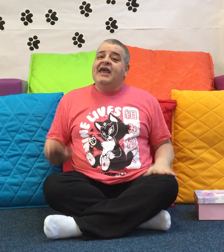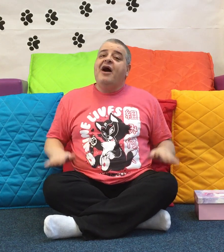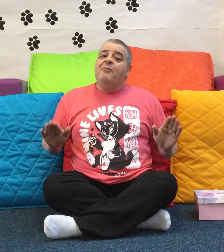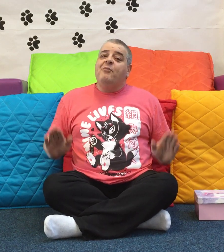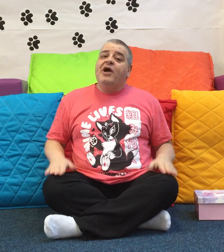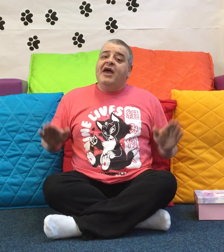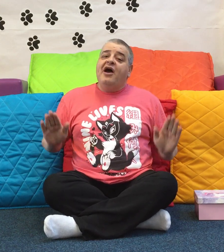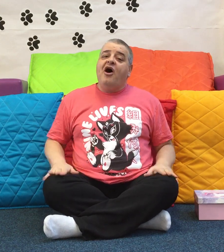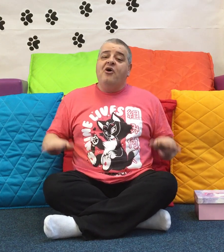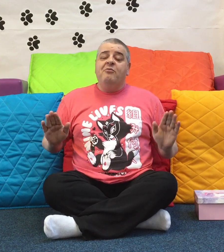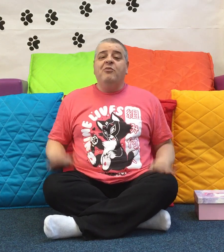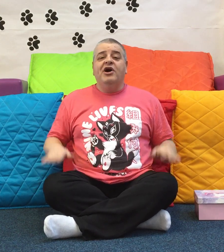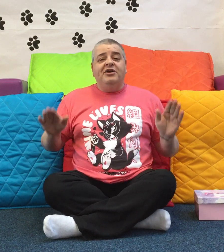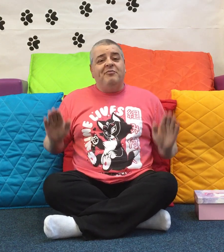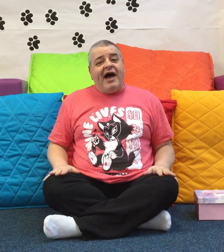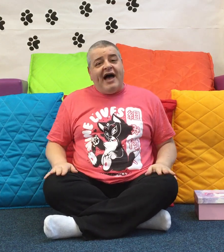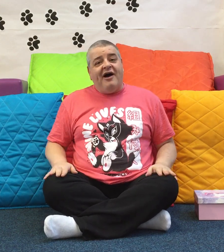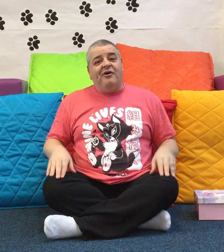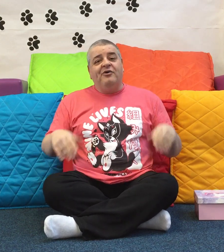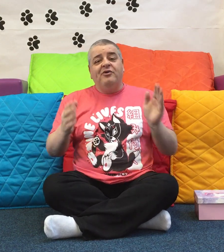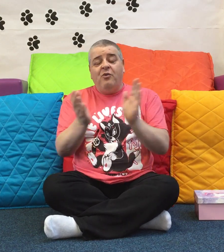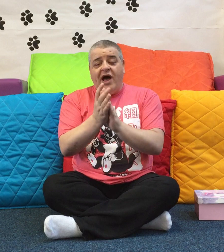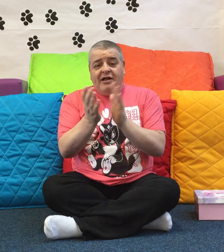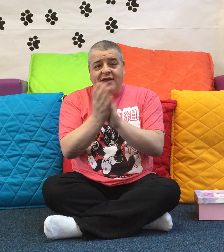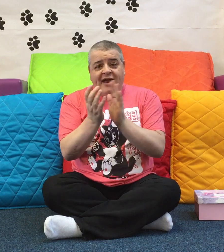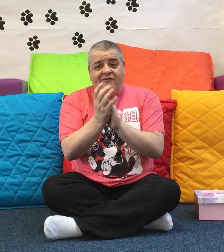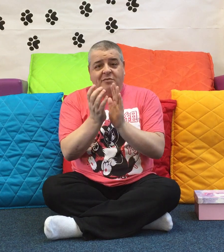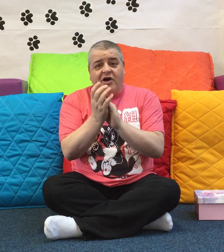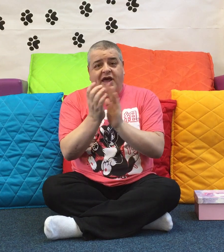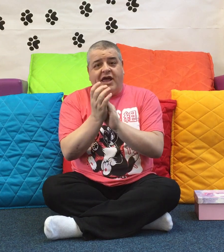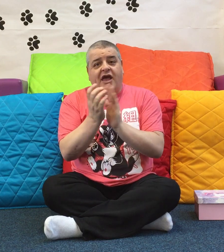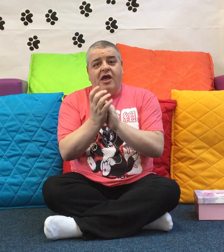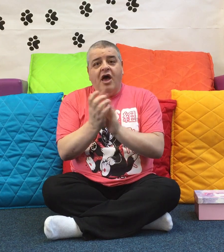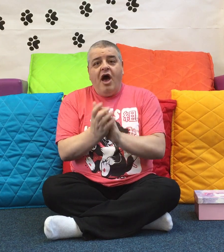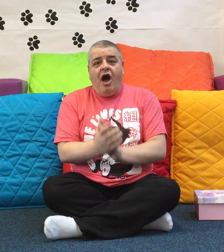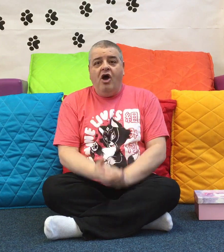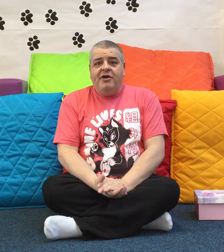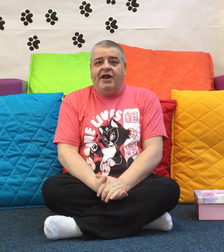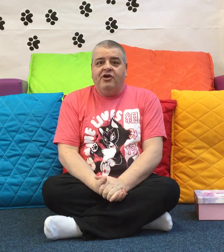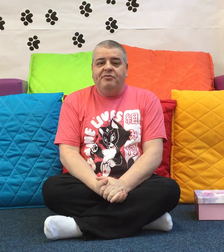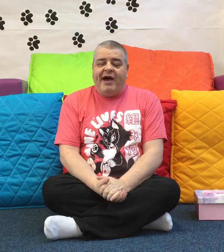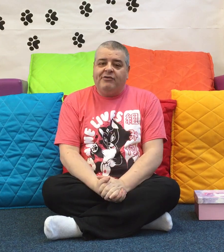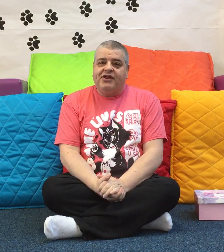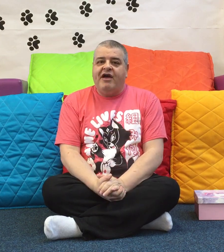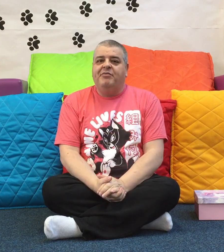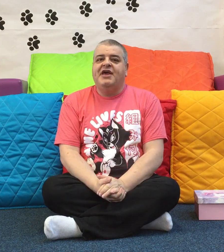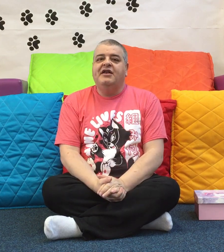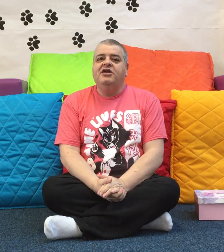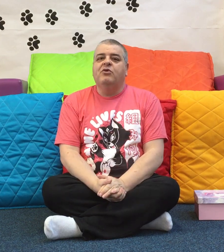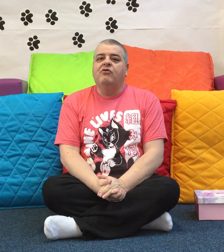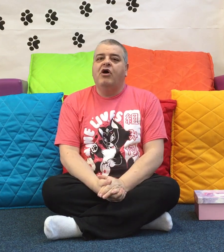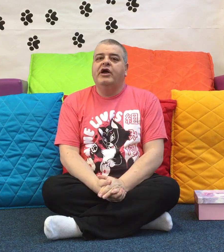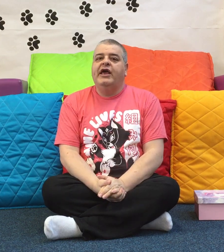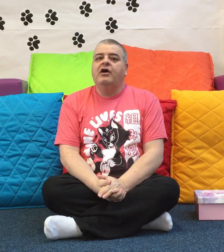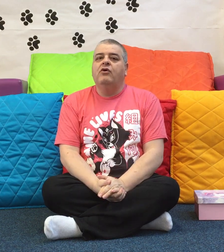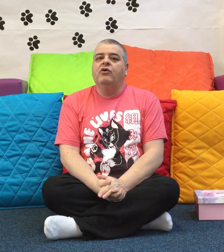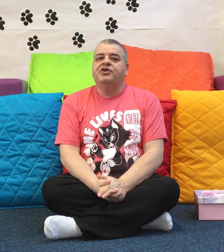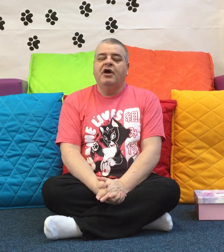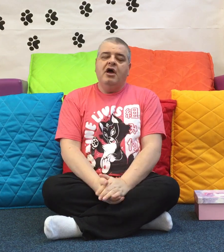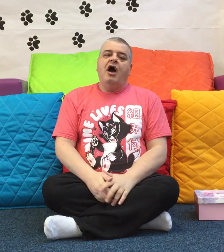giddy-up, we're homeward bound. Well done, everybody! I hope you had a good bounce there, pretending you were riding a horse.